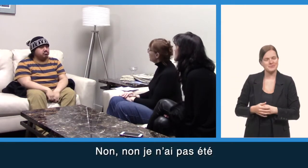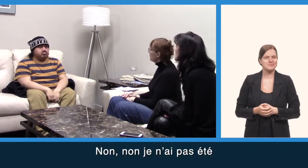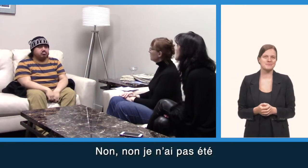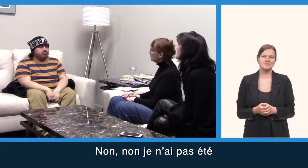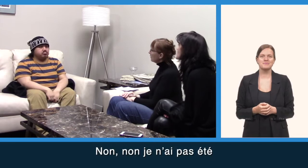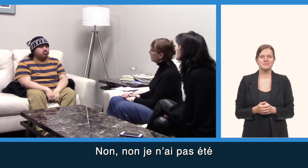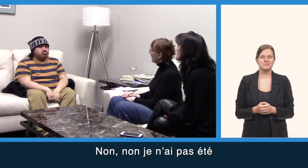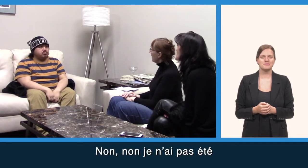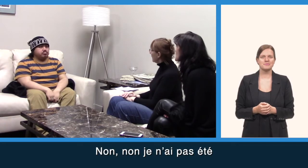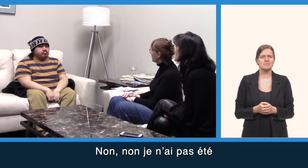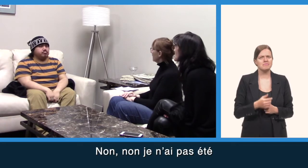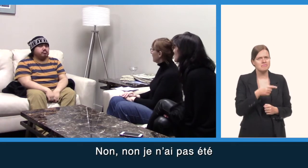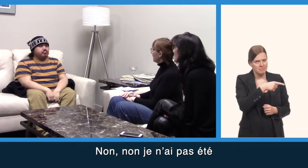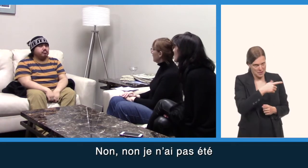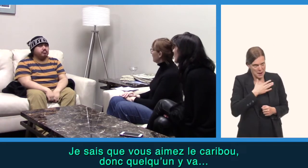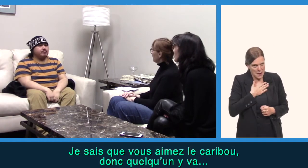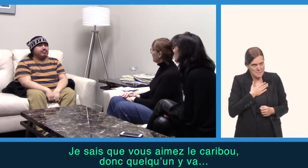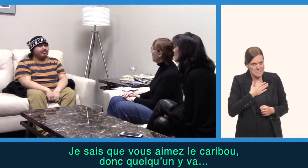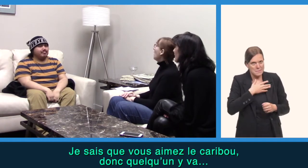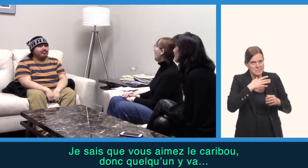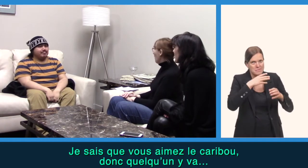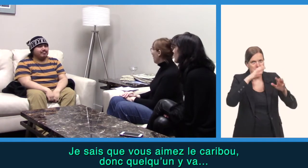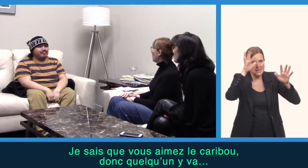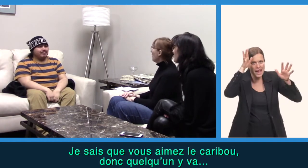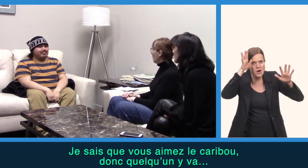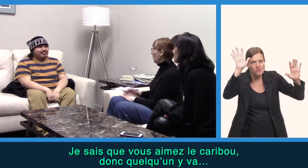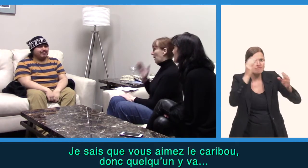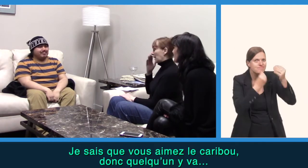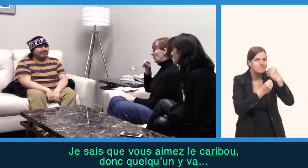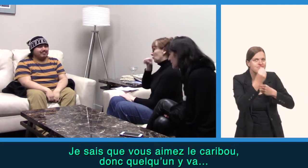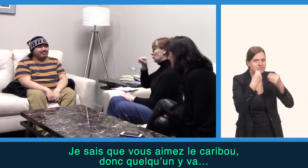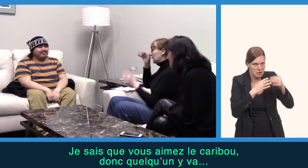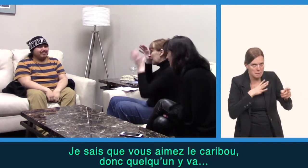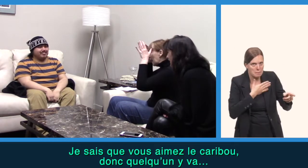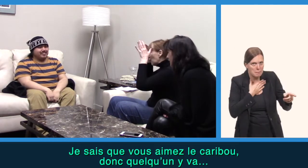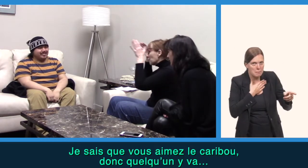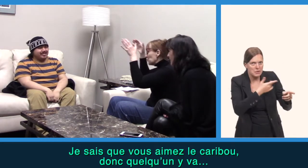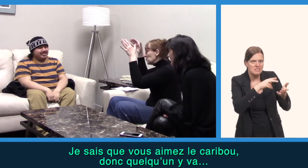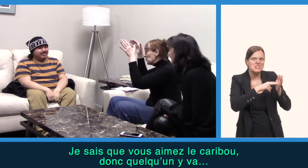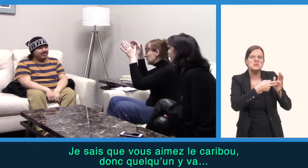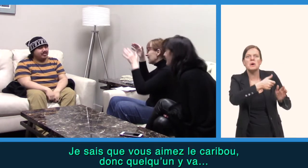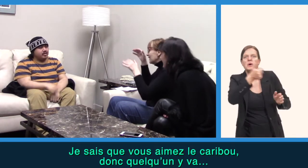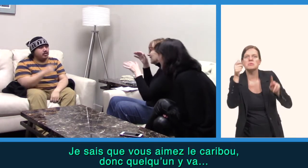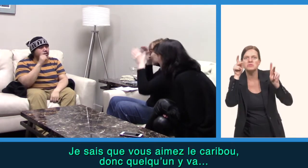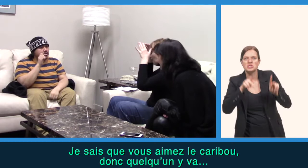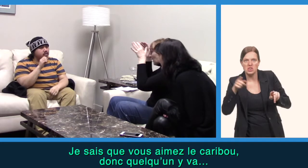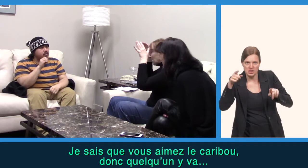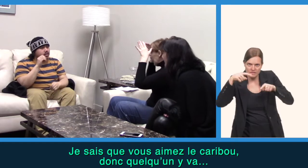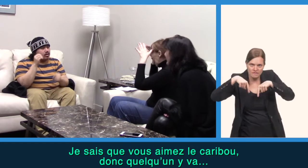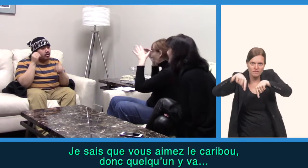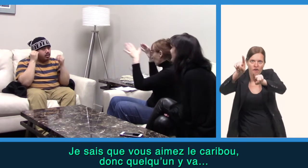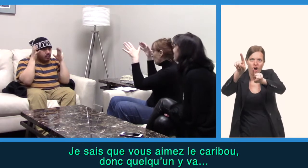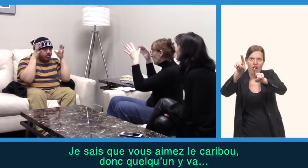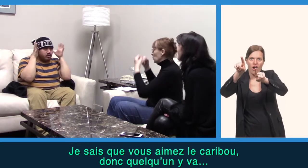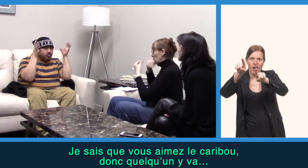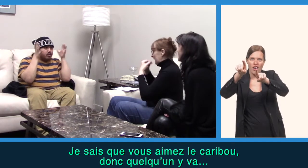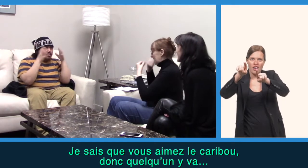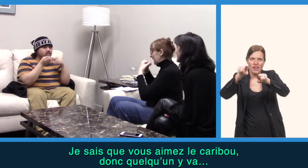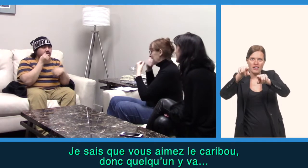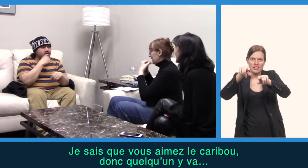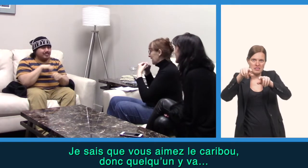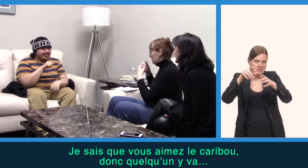No, I haven't. I know you love caribou though, so somebody's going out there.